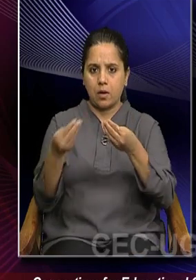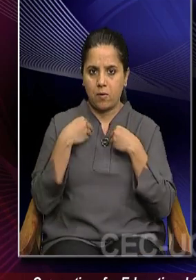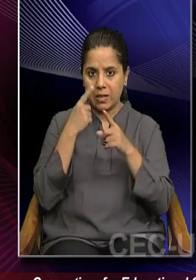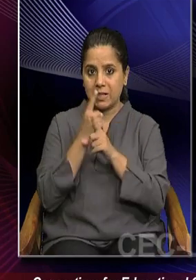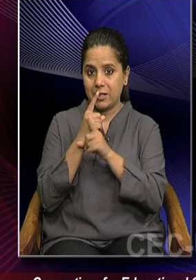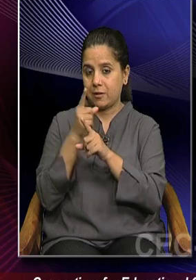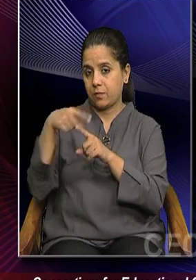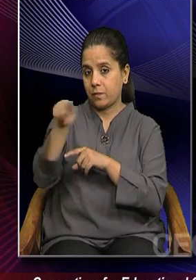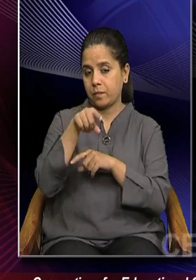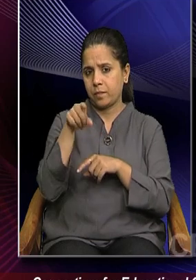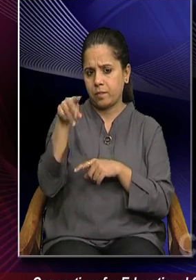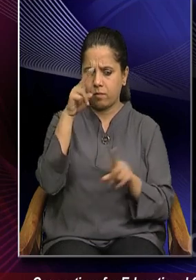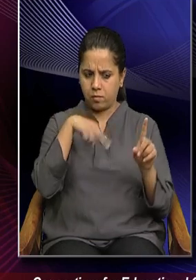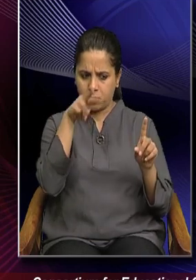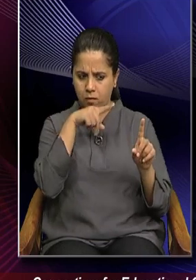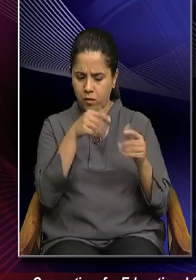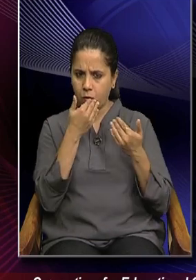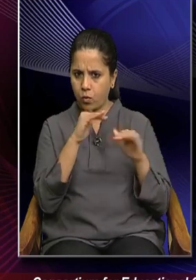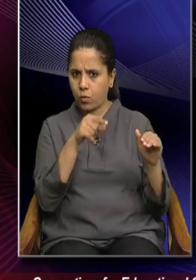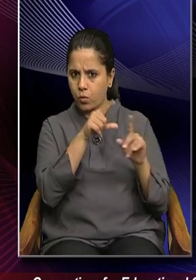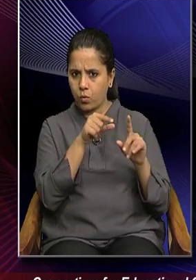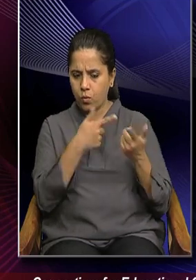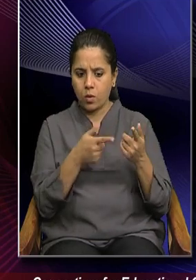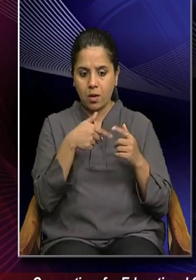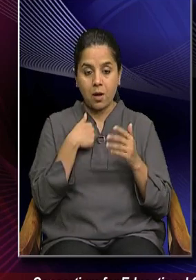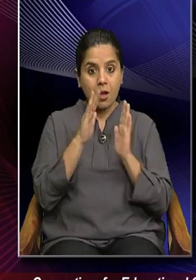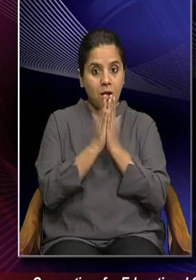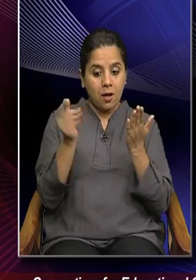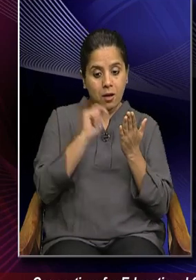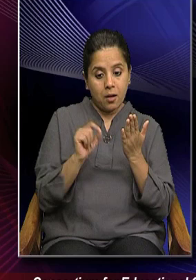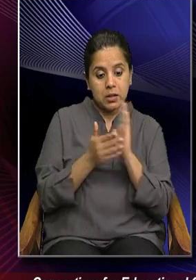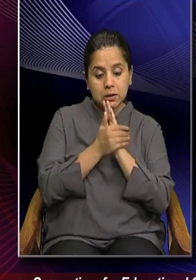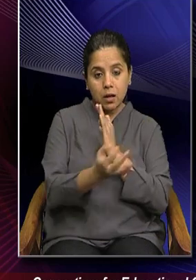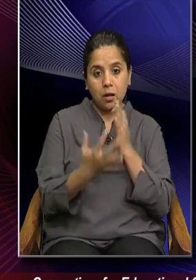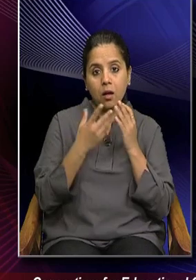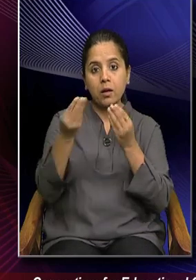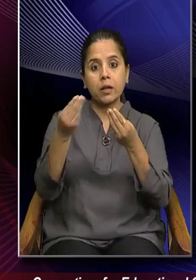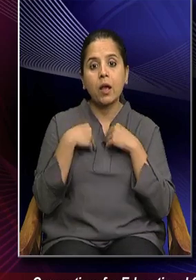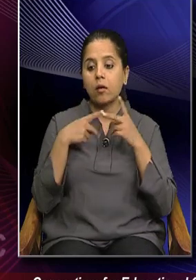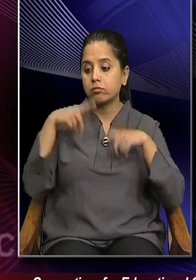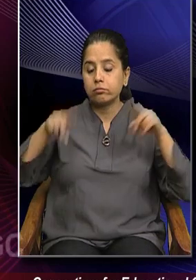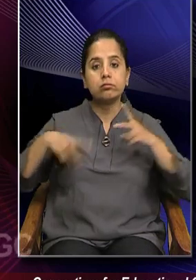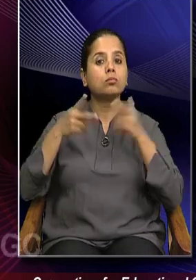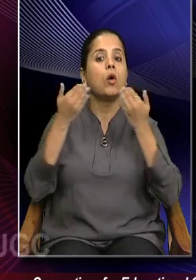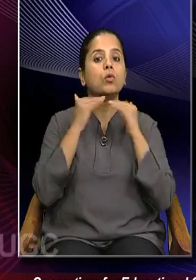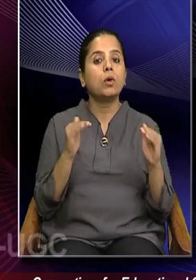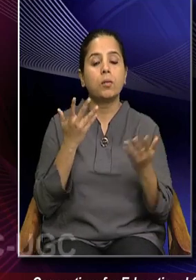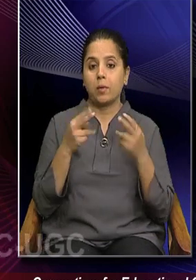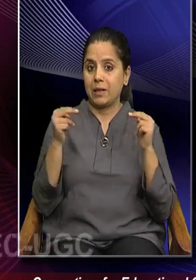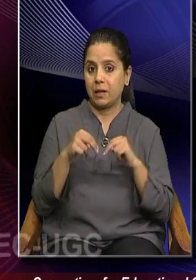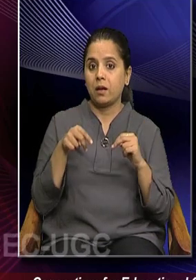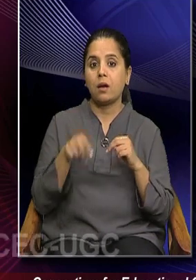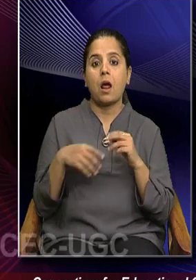teacher precipitation or documentation skills. It may require